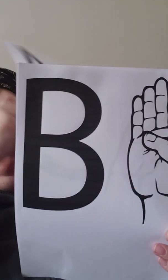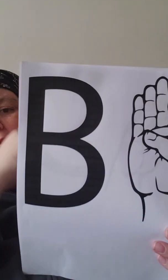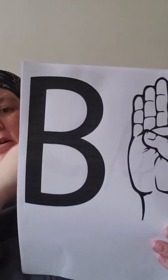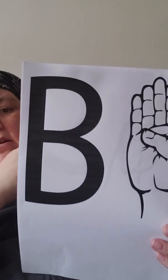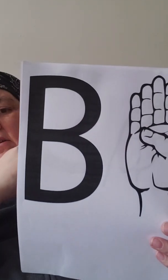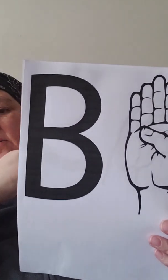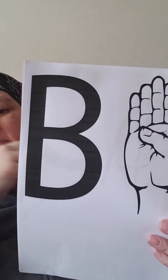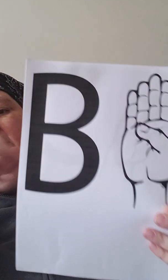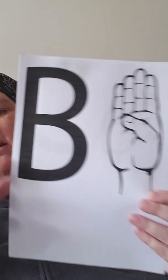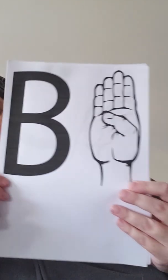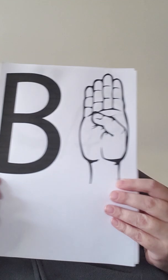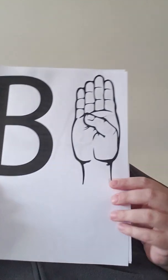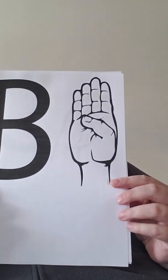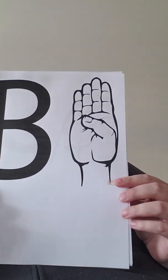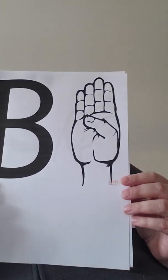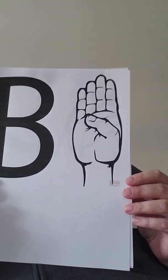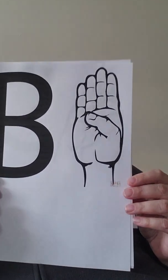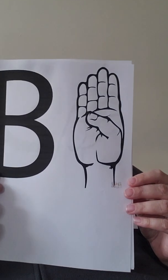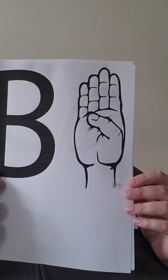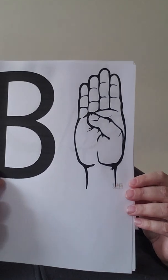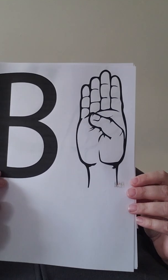And then you go B.